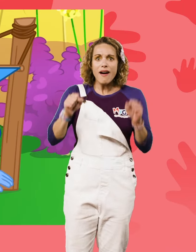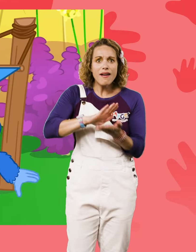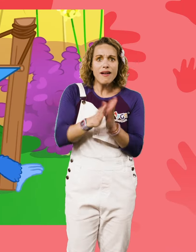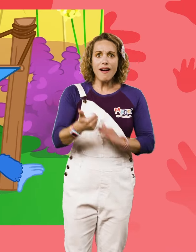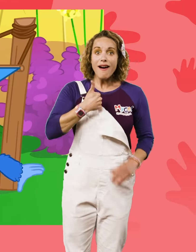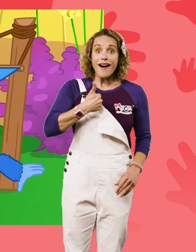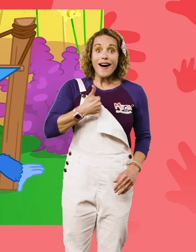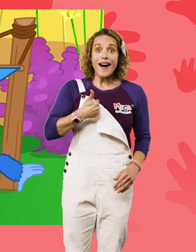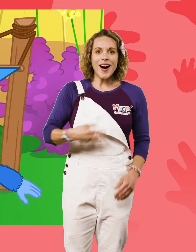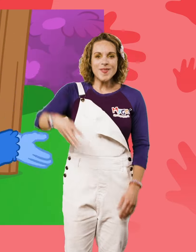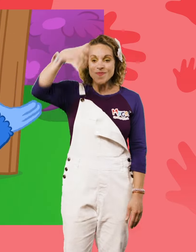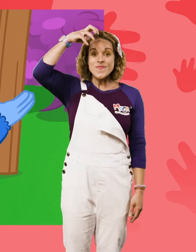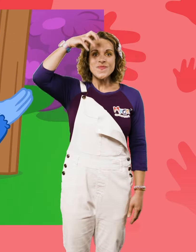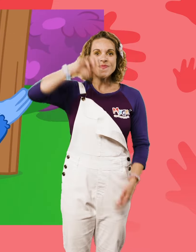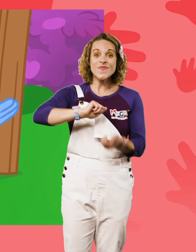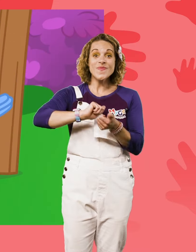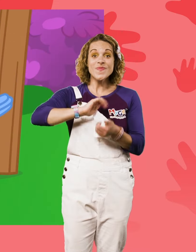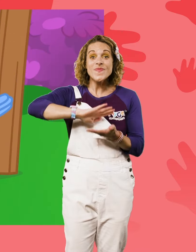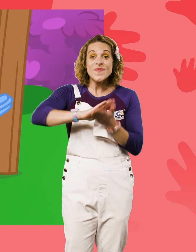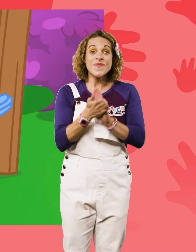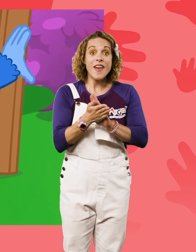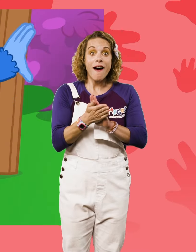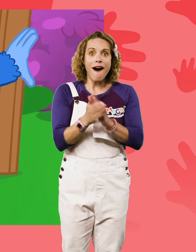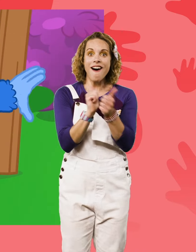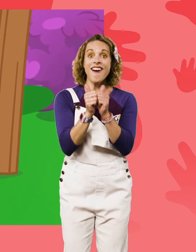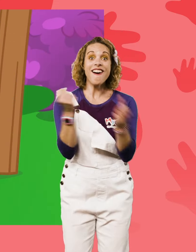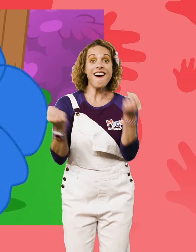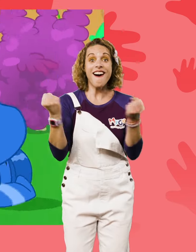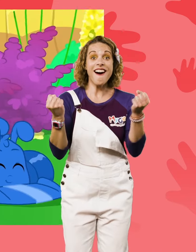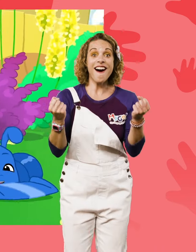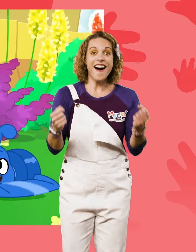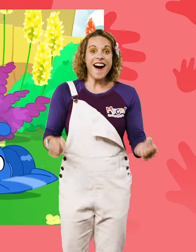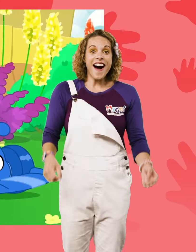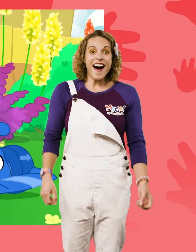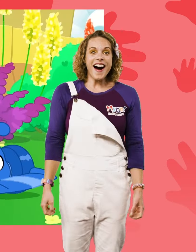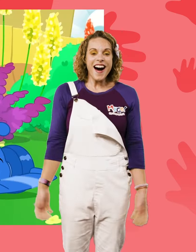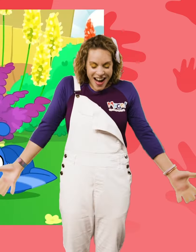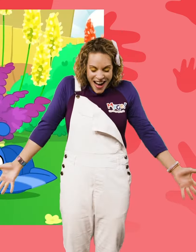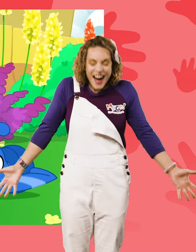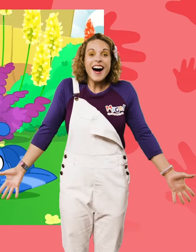morph myself! Mila, morph into a race car!